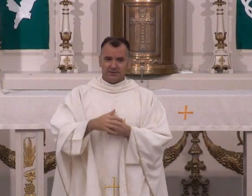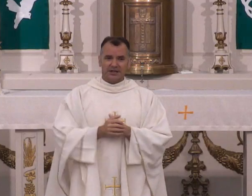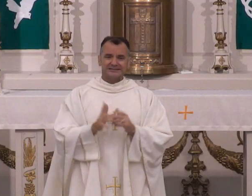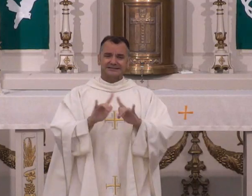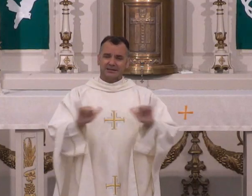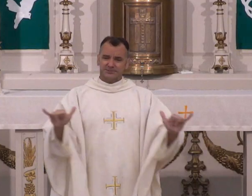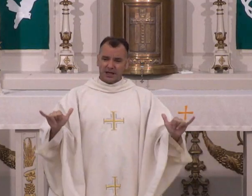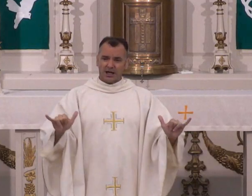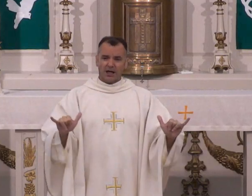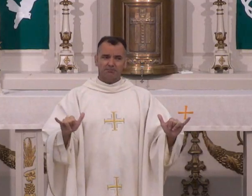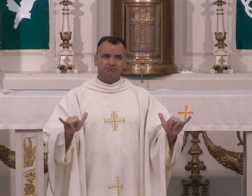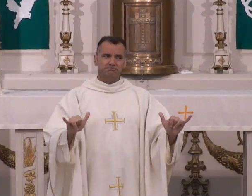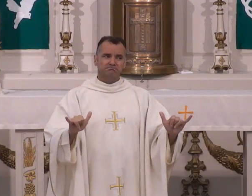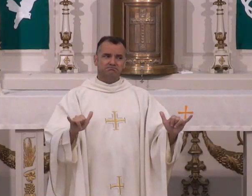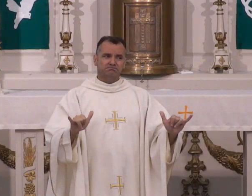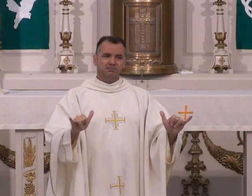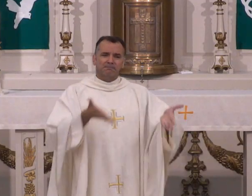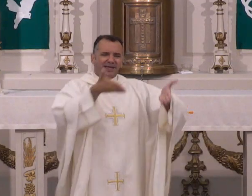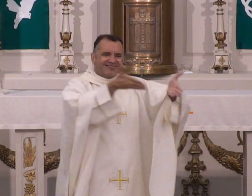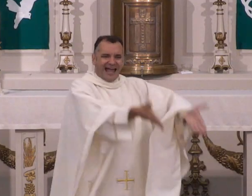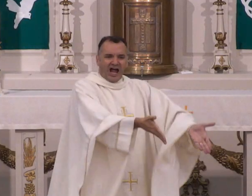And talking with her was helpful,